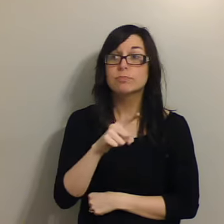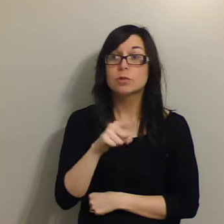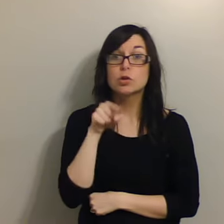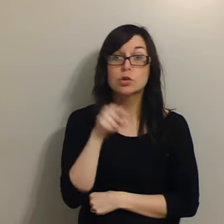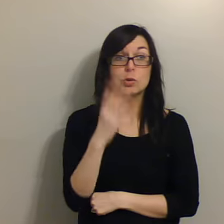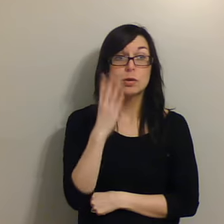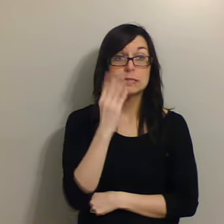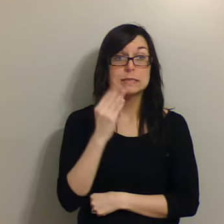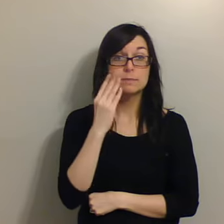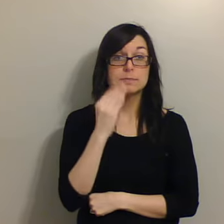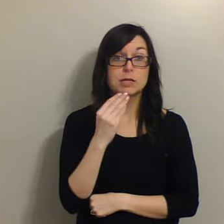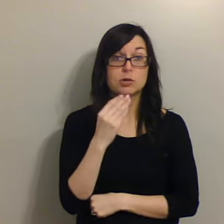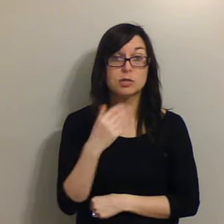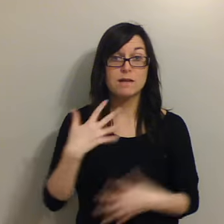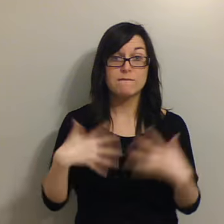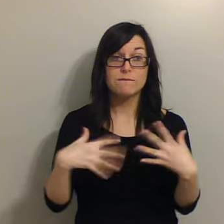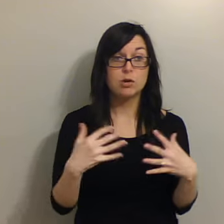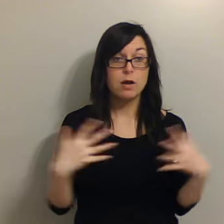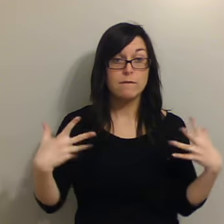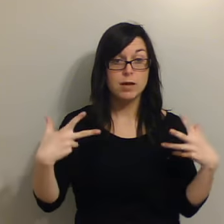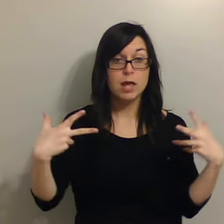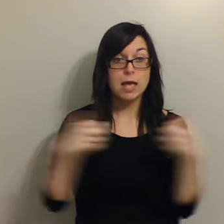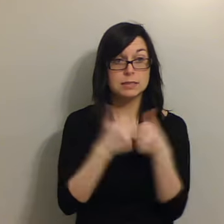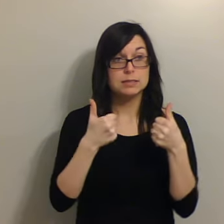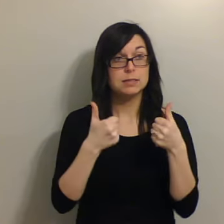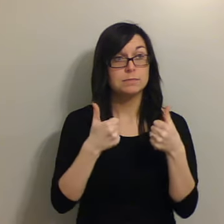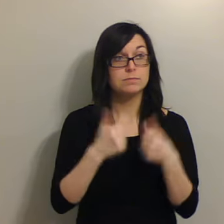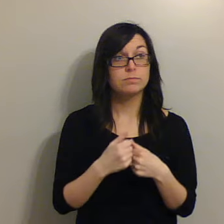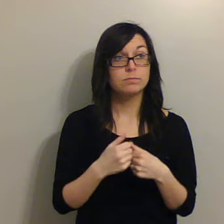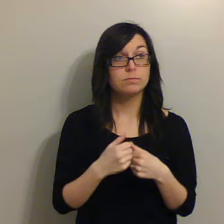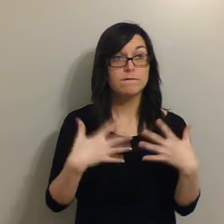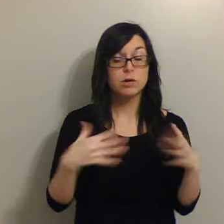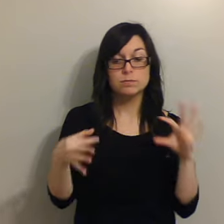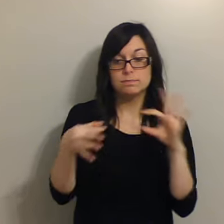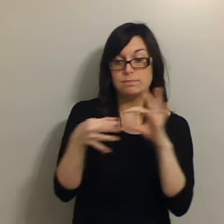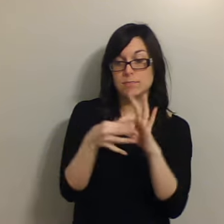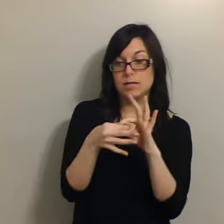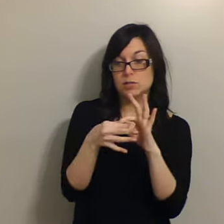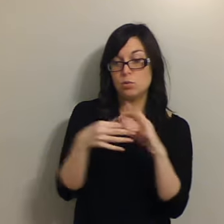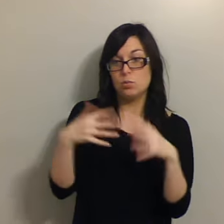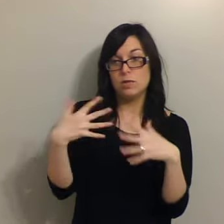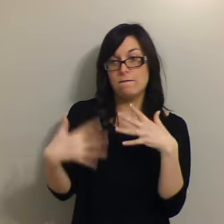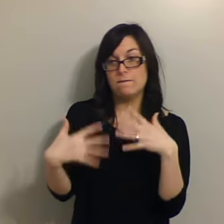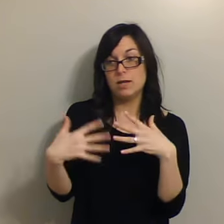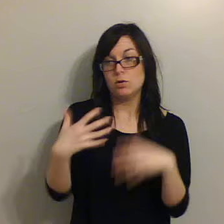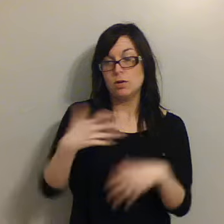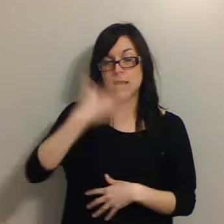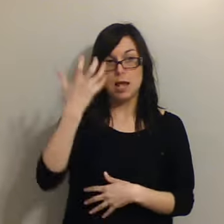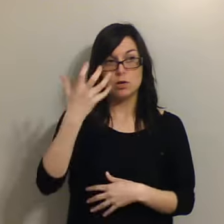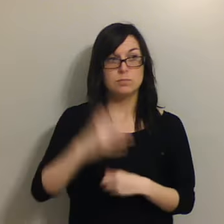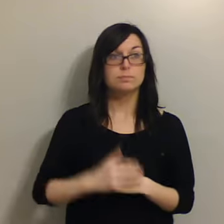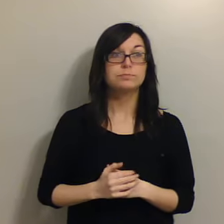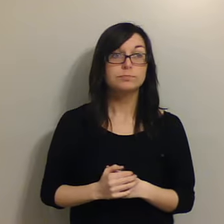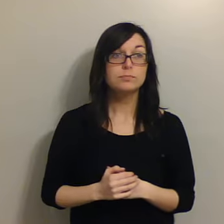collision. The anger is actually based on fear, as most negative emotions are. Fear